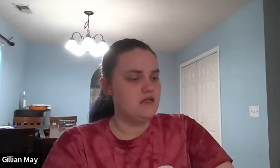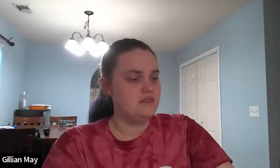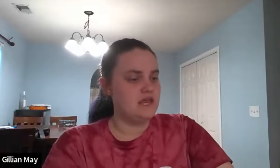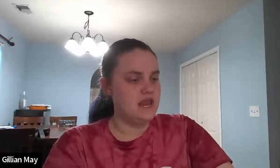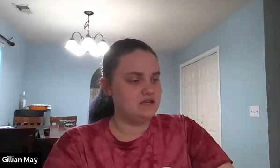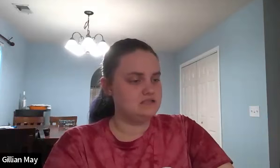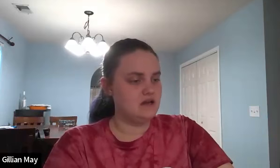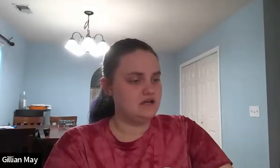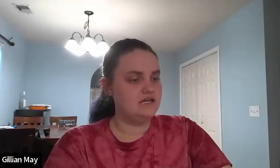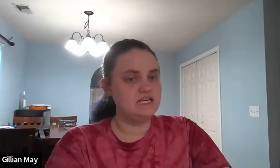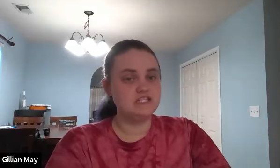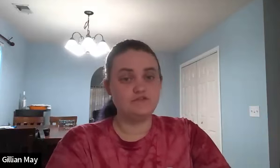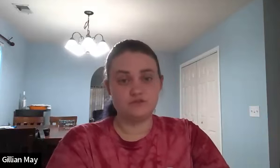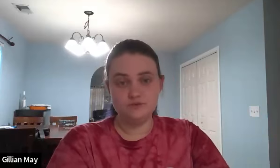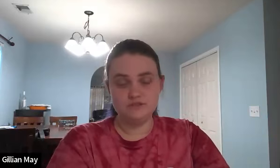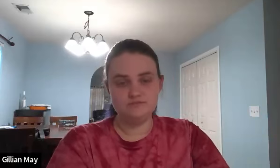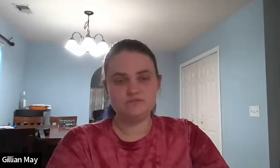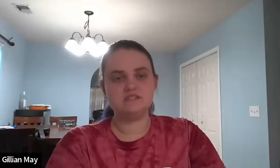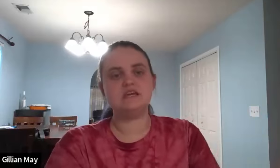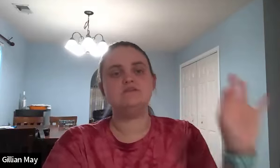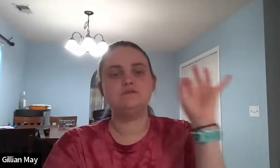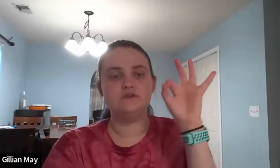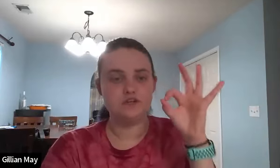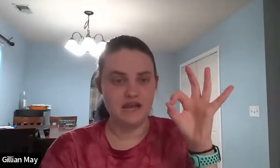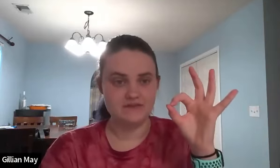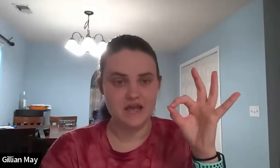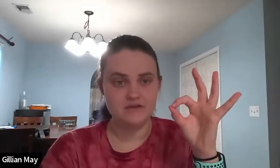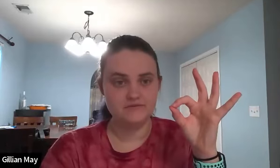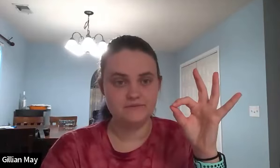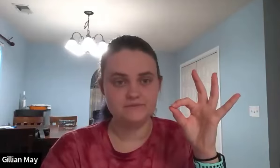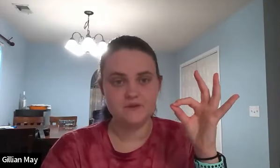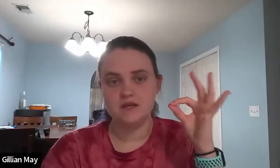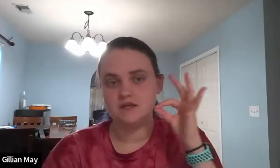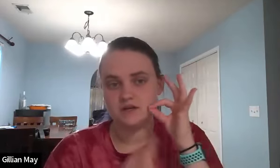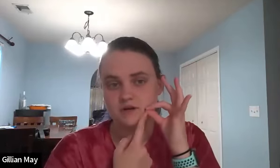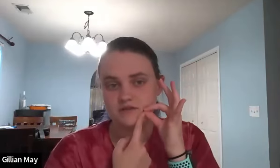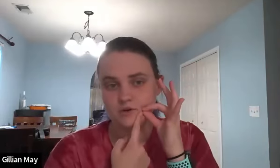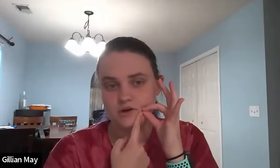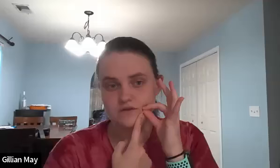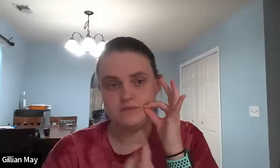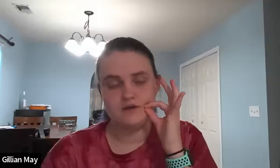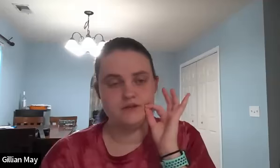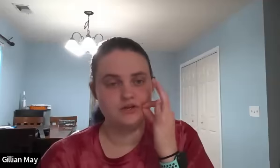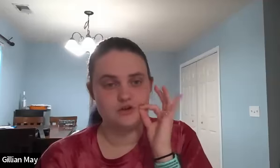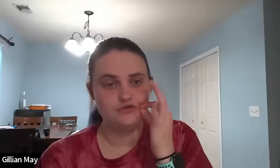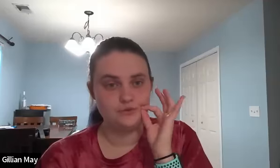The next sign is fruit. The sign for fruit is you're going to have an F. You're going to put it at the corner of your mouth and you're going to go fruit.